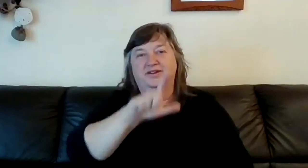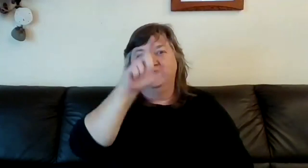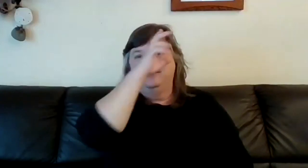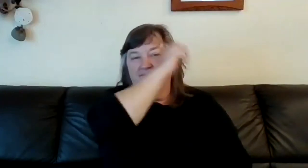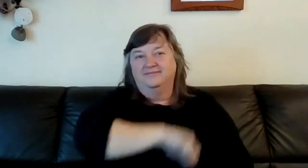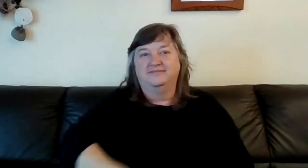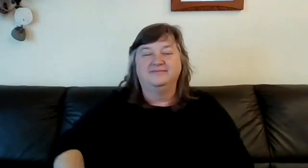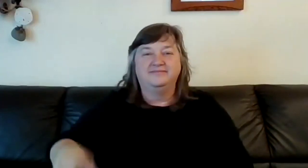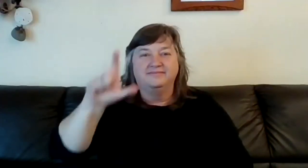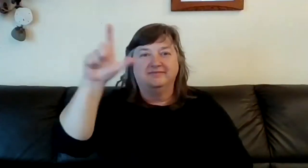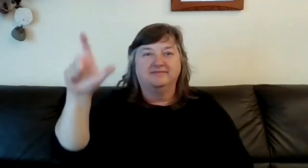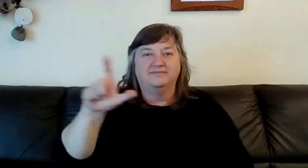Library.